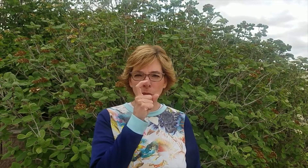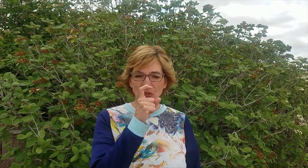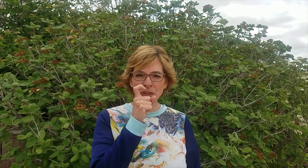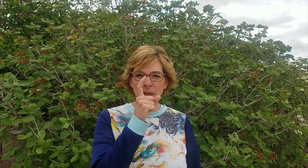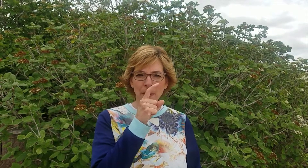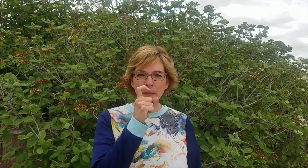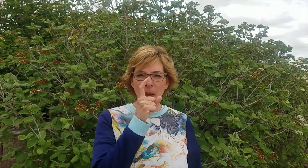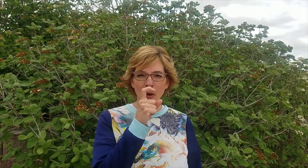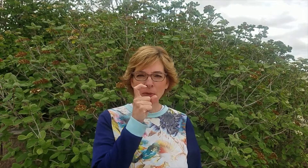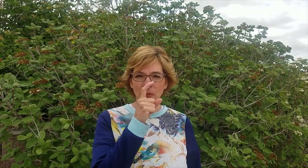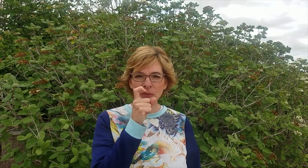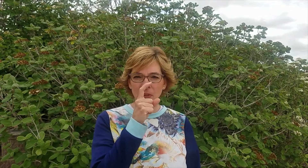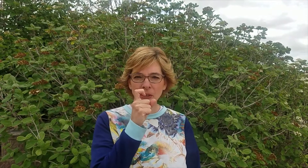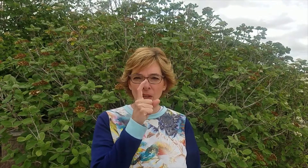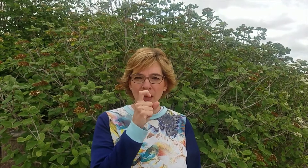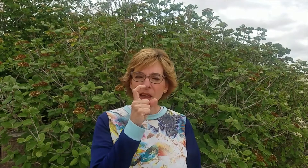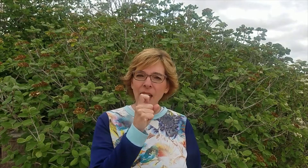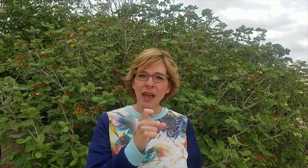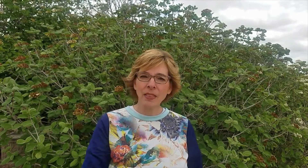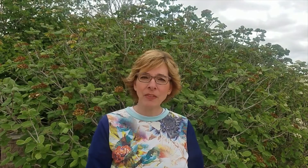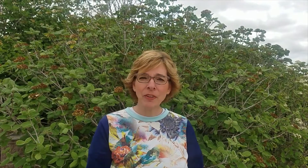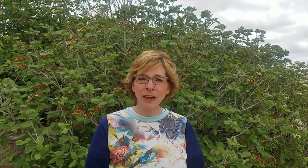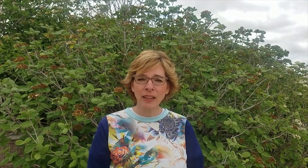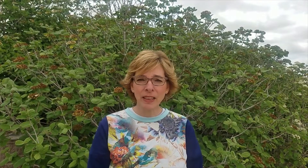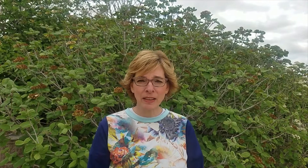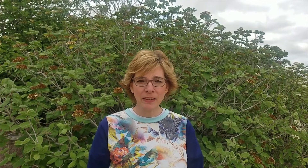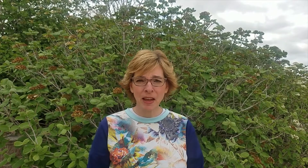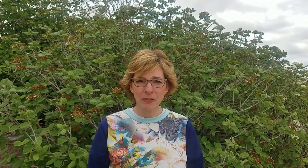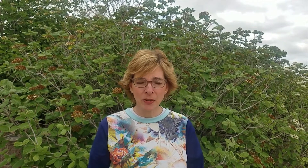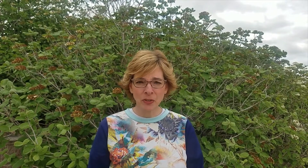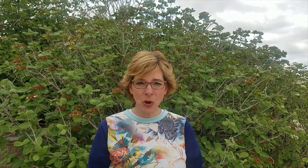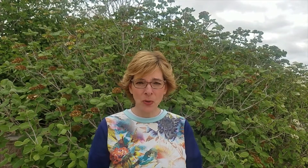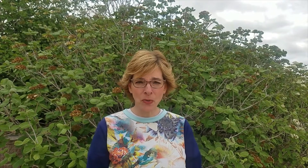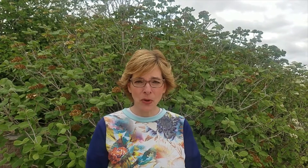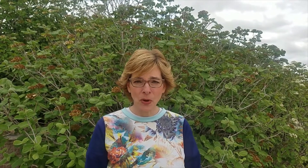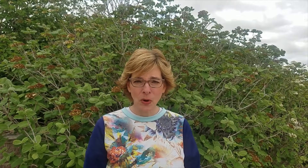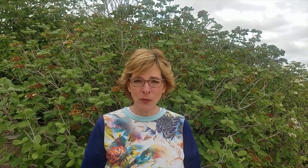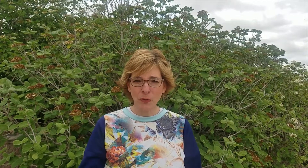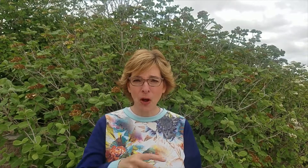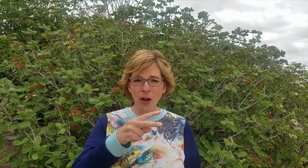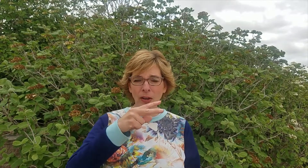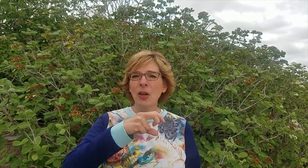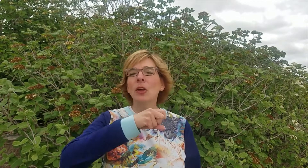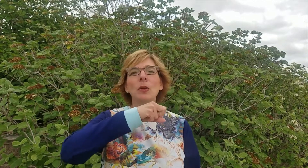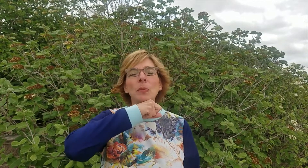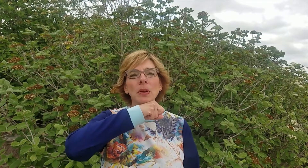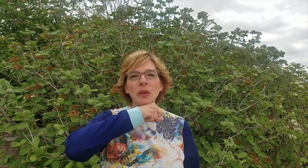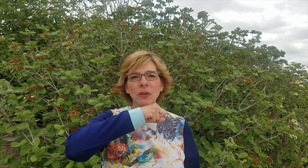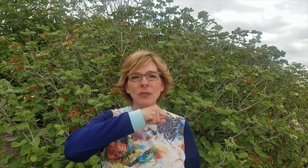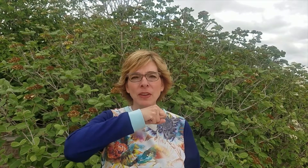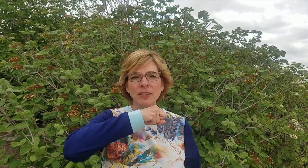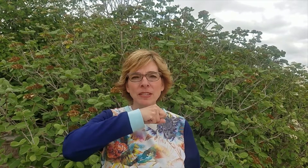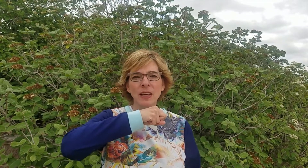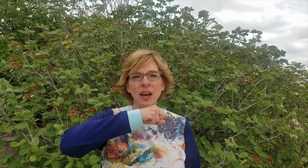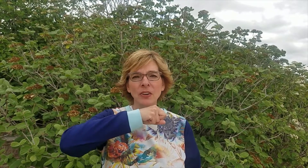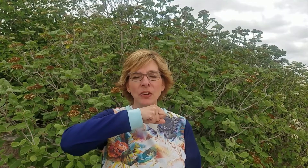twitching. Mouse. And then finally the sign for toad, or frog. Put your fist under